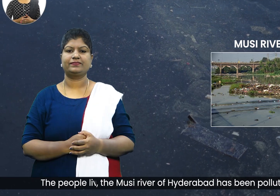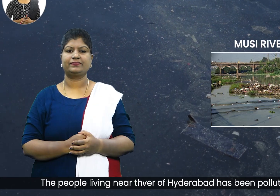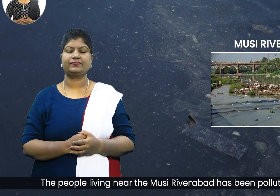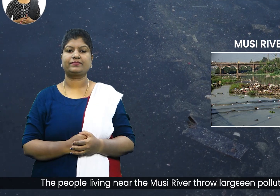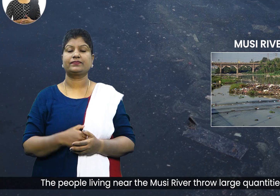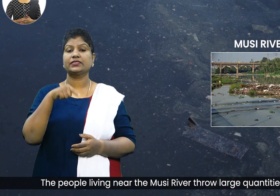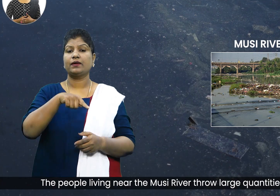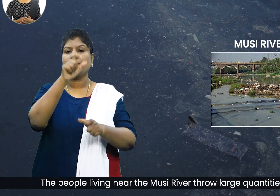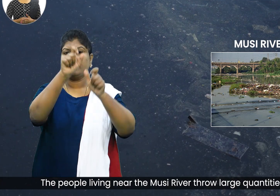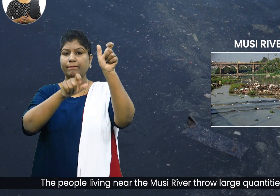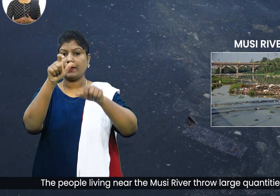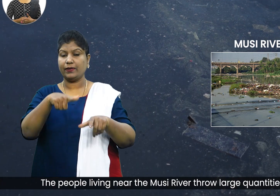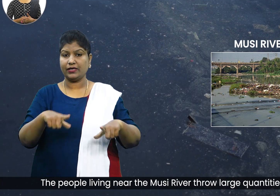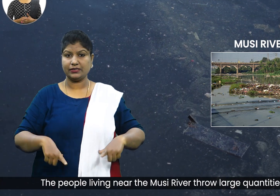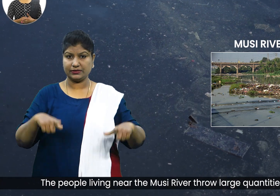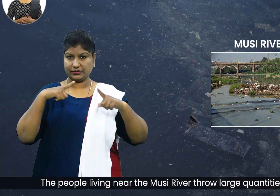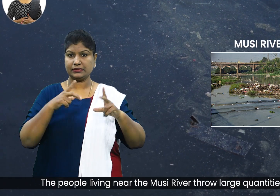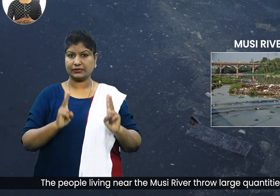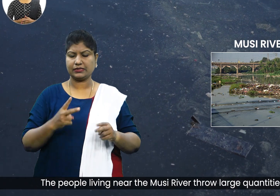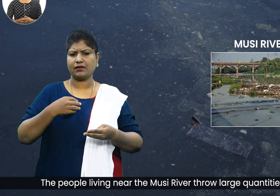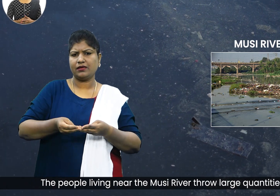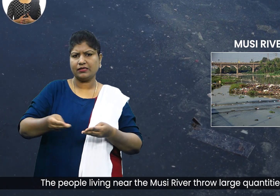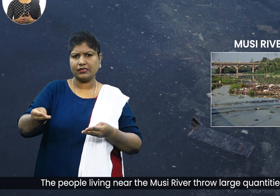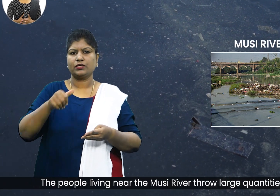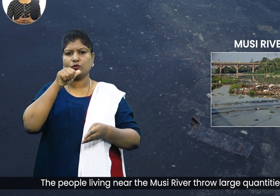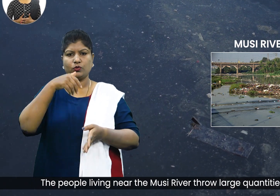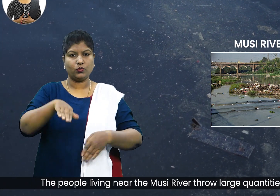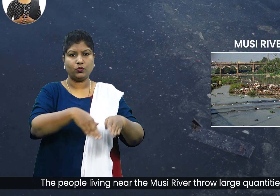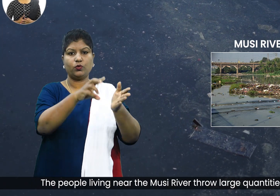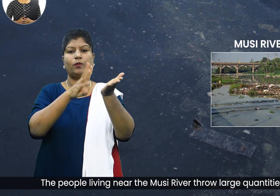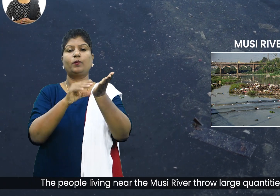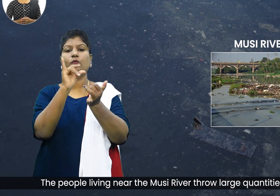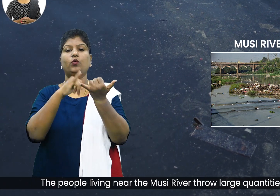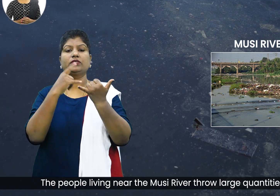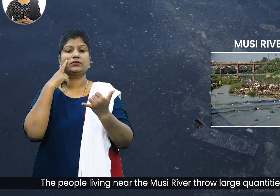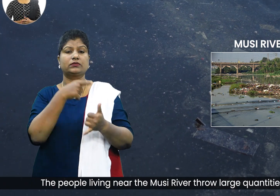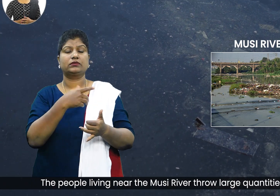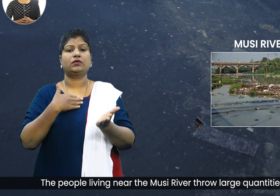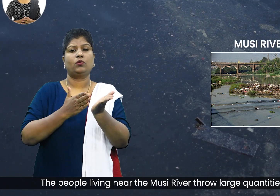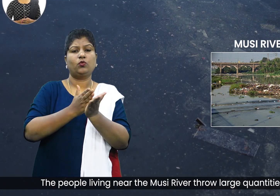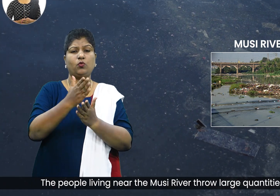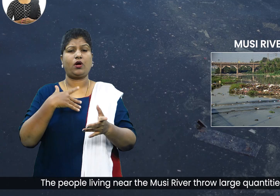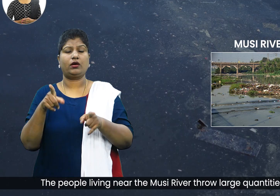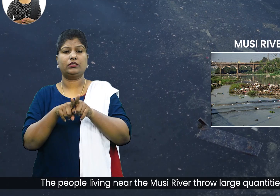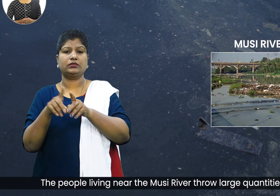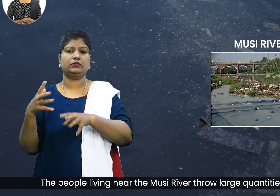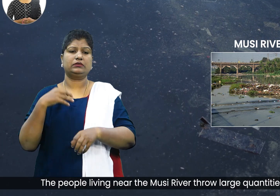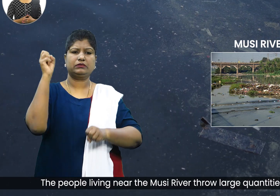The people living near the Musi River throw large quantities of garbage,